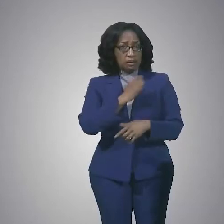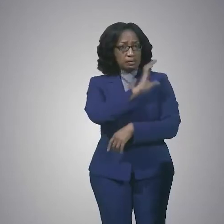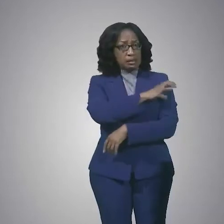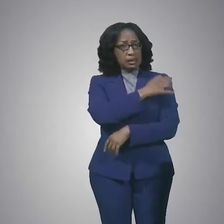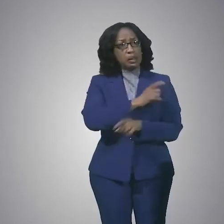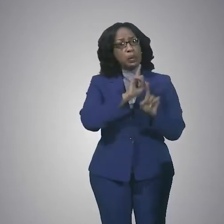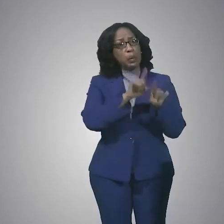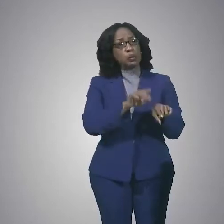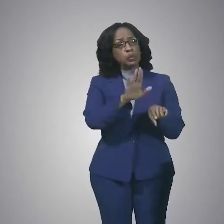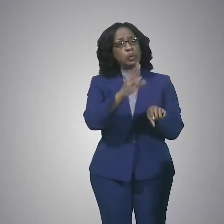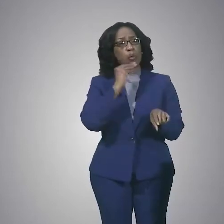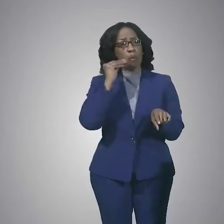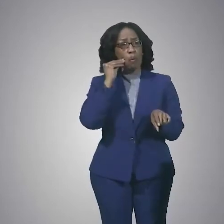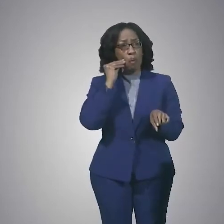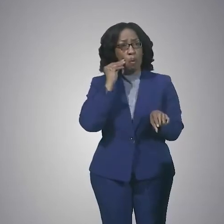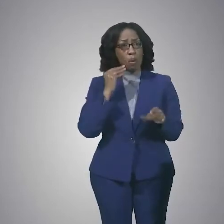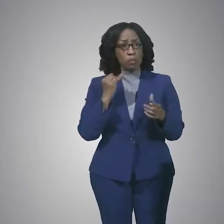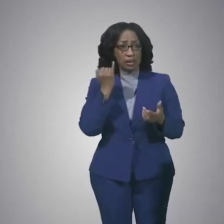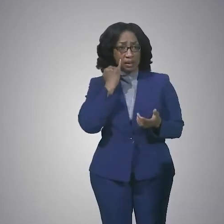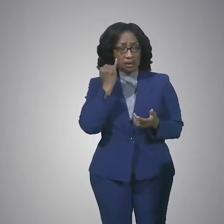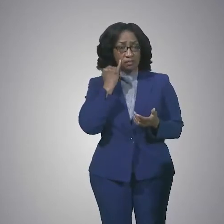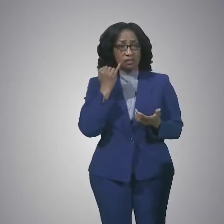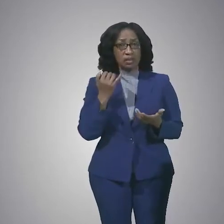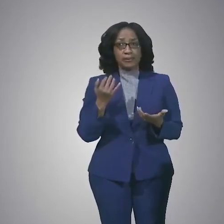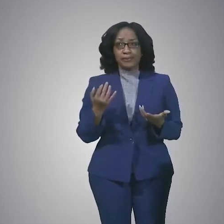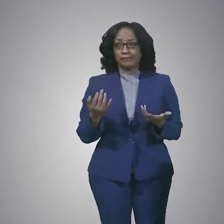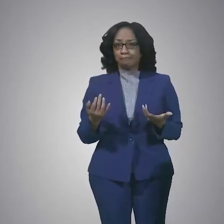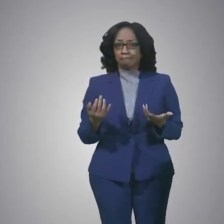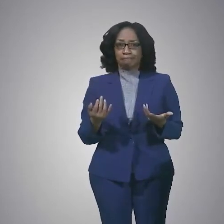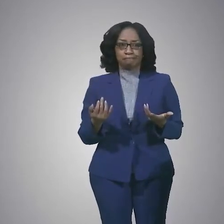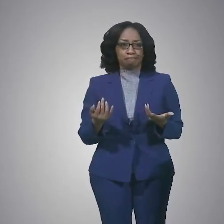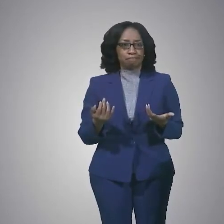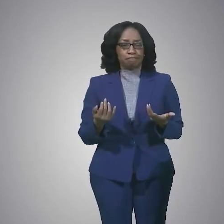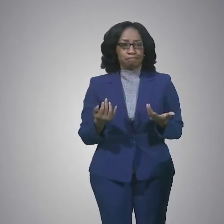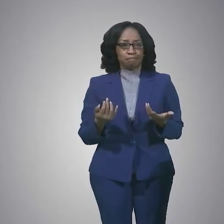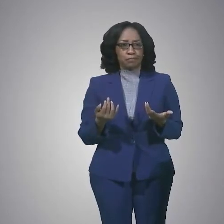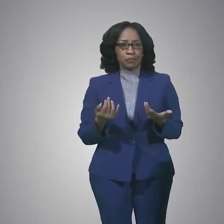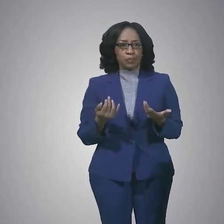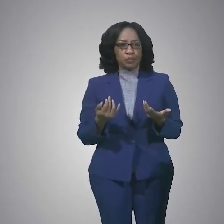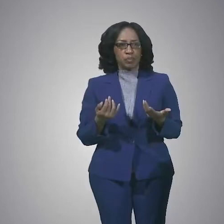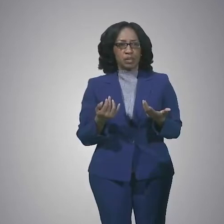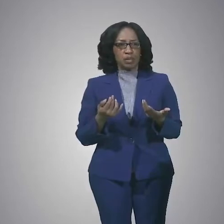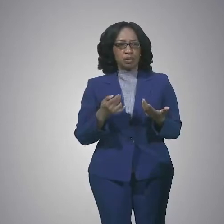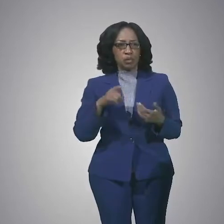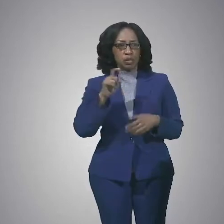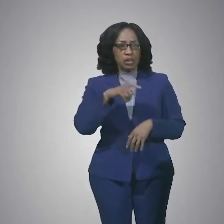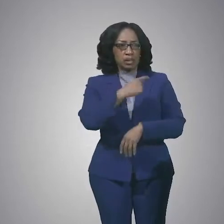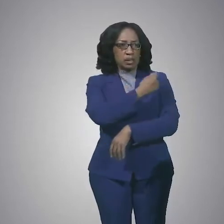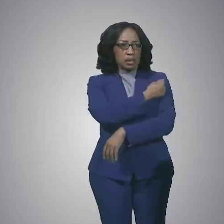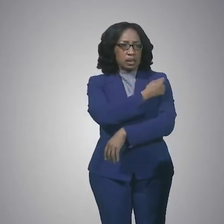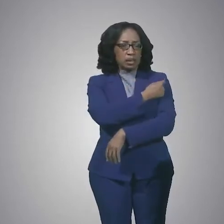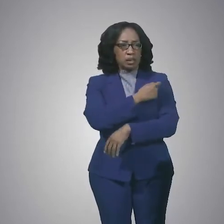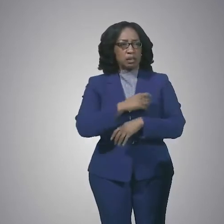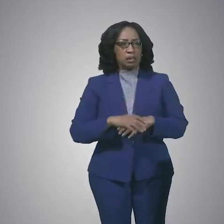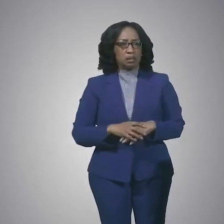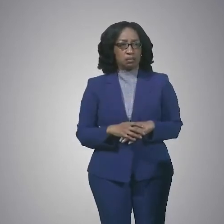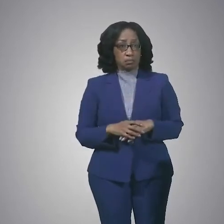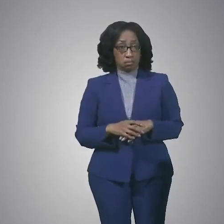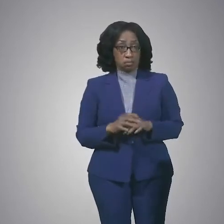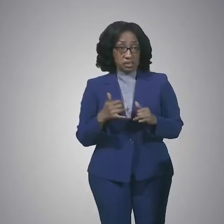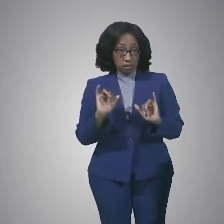door to door for people who are looking for example, boosters, or will that be in place when children are being